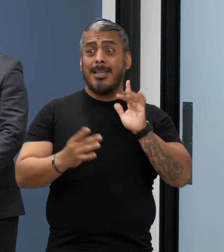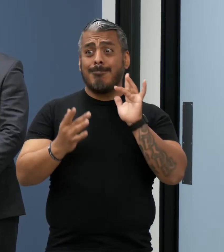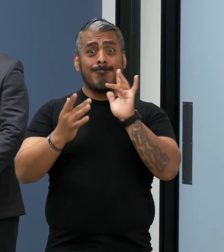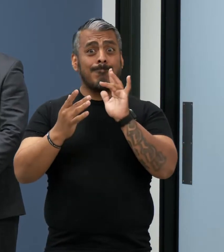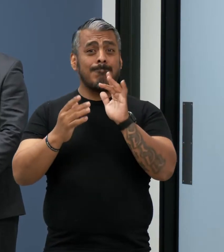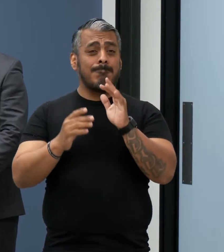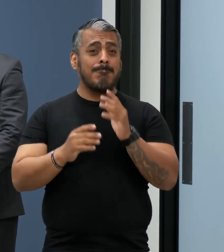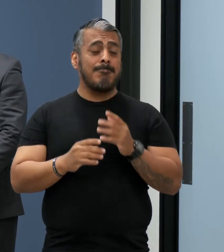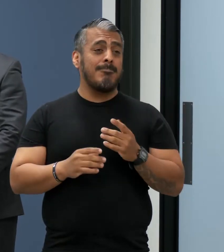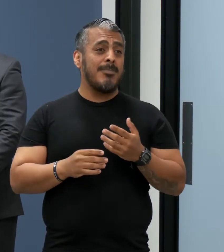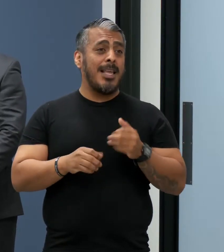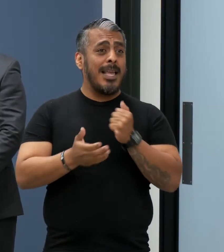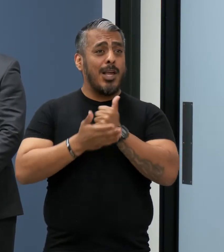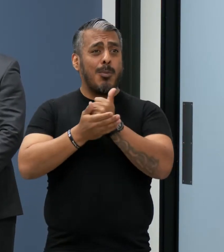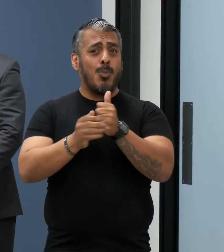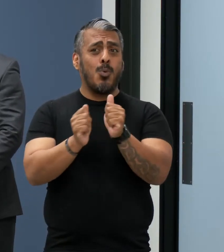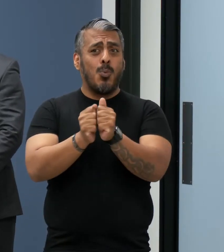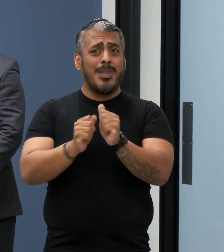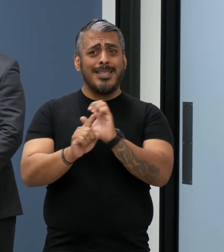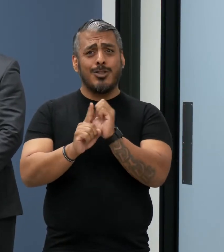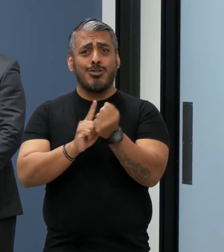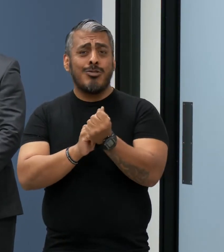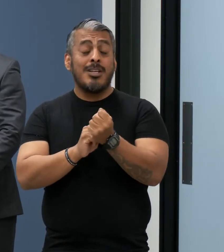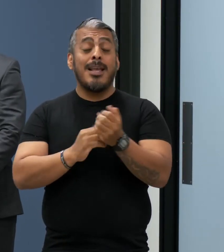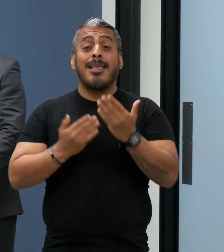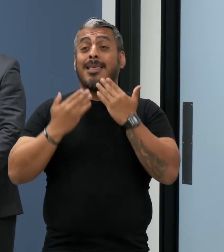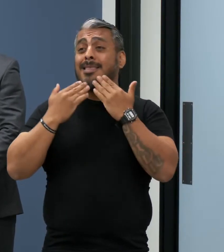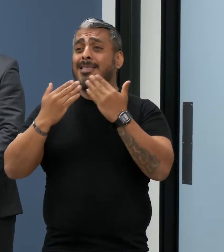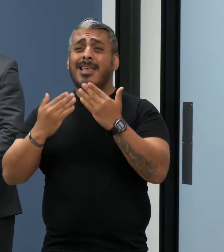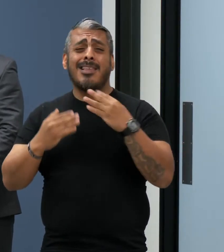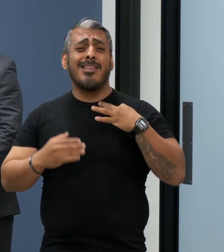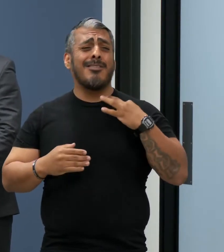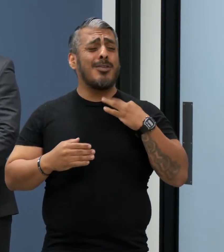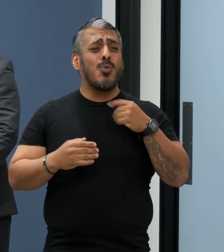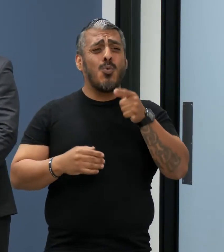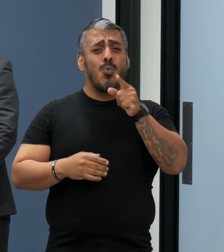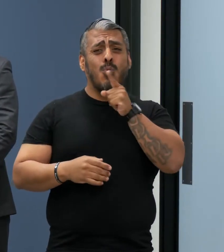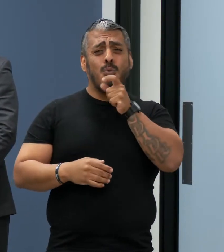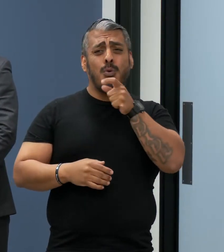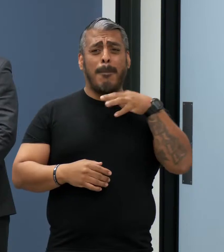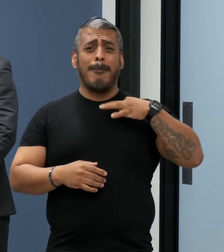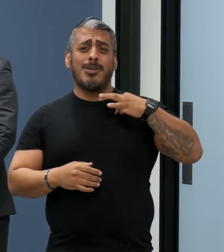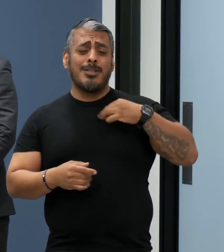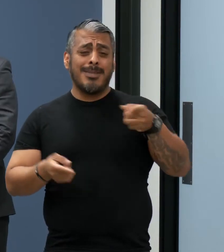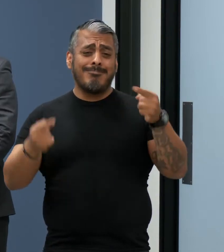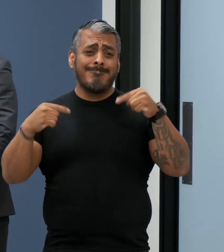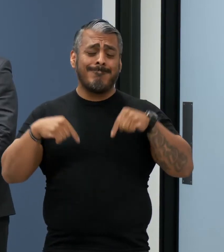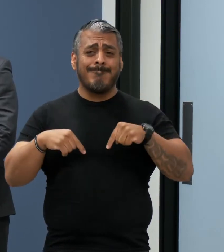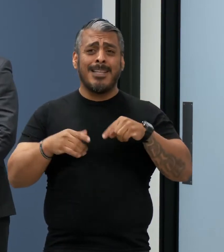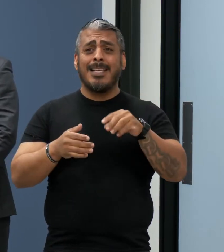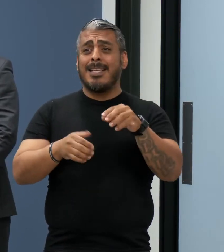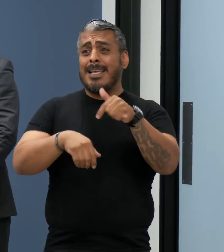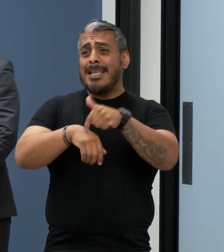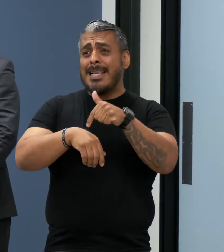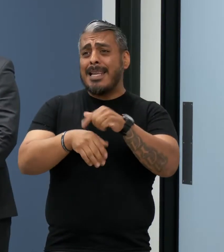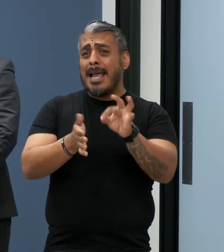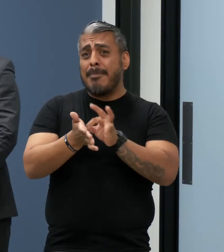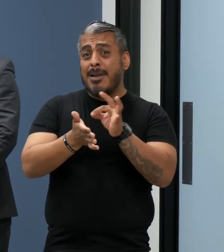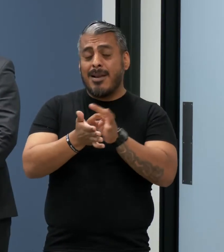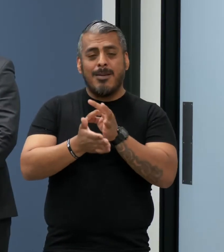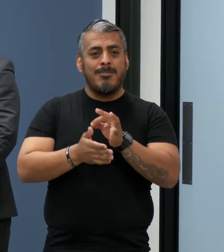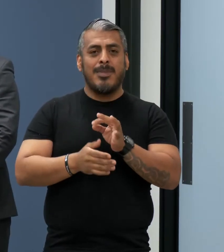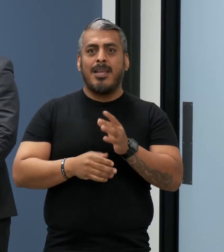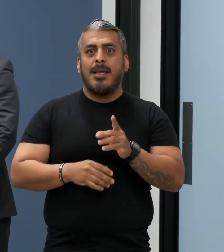on. And finally, I'd like to thank the volunteers who participated in this year's point-in-time count, for coming out on a